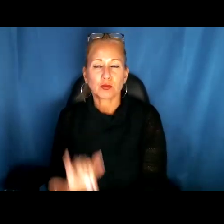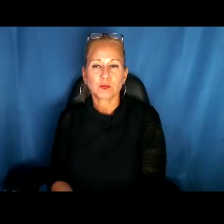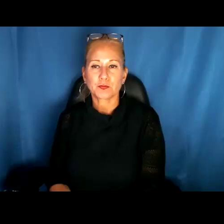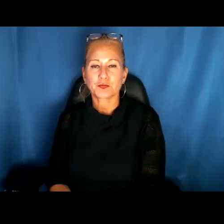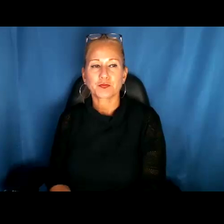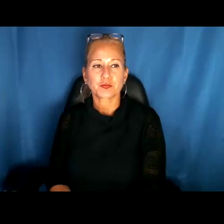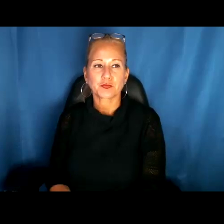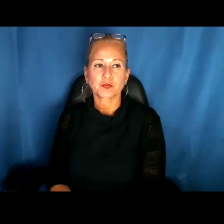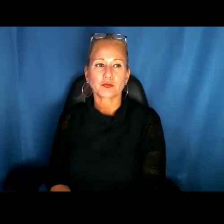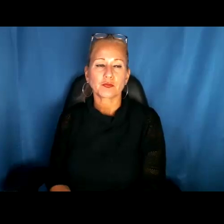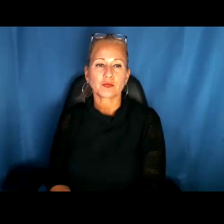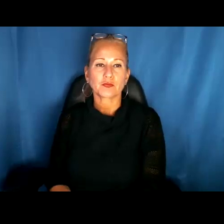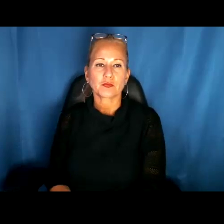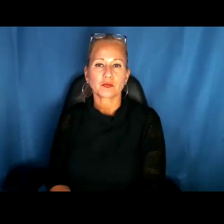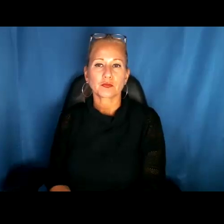Next slide, please.